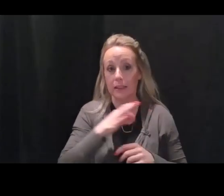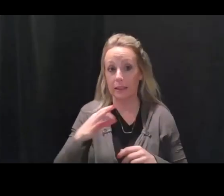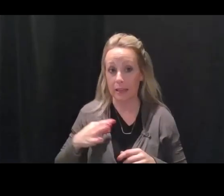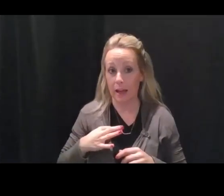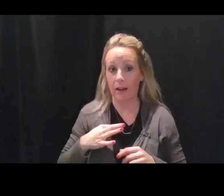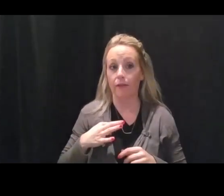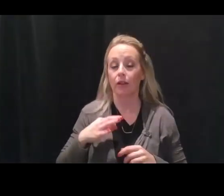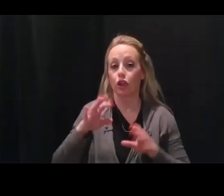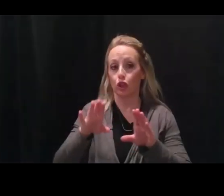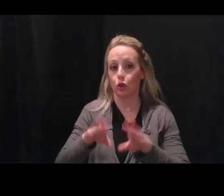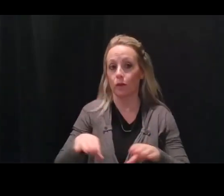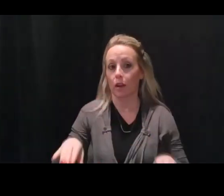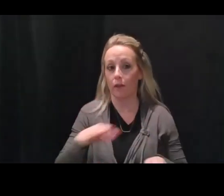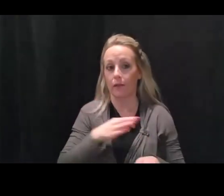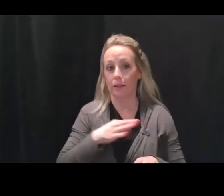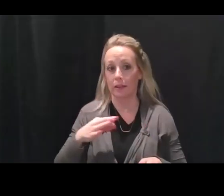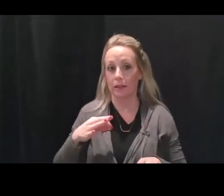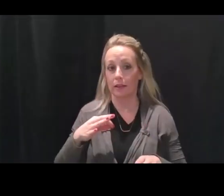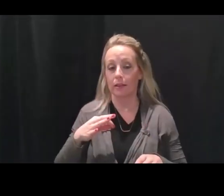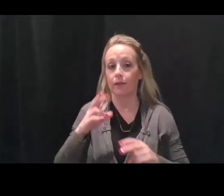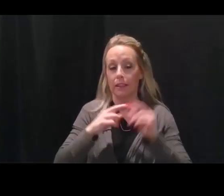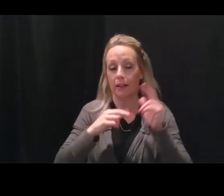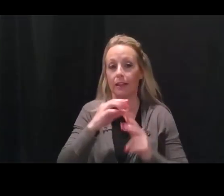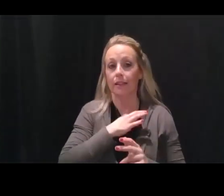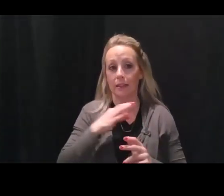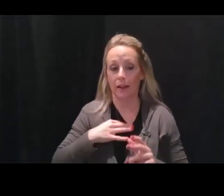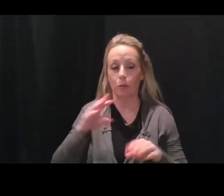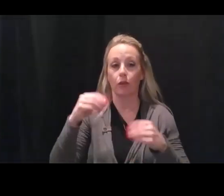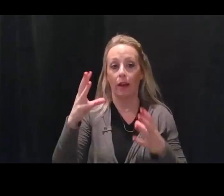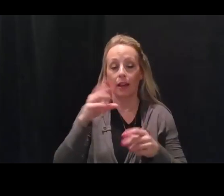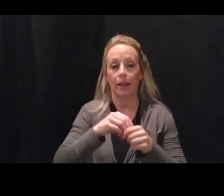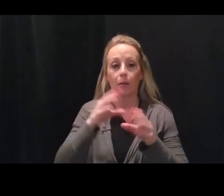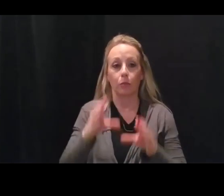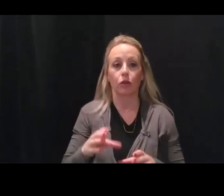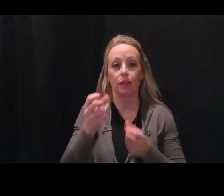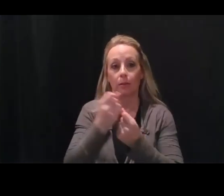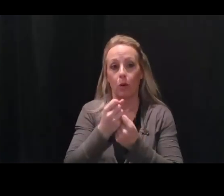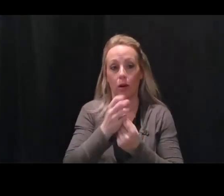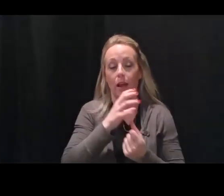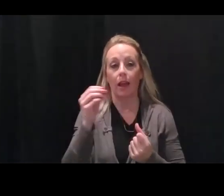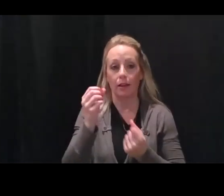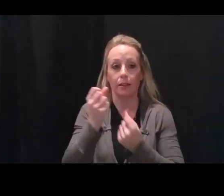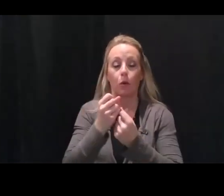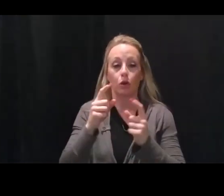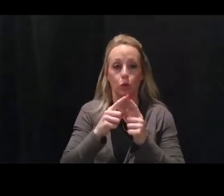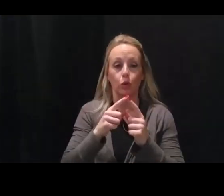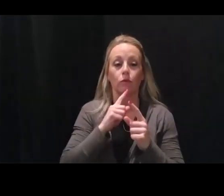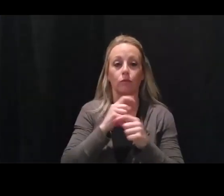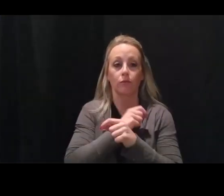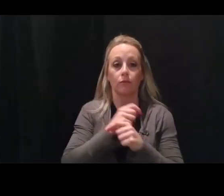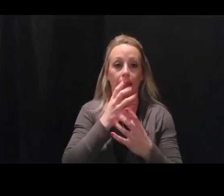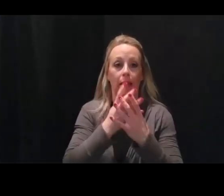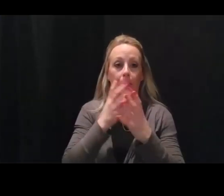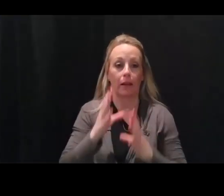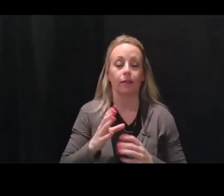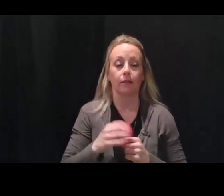juvenile facility staff, workers providing in-person support to those and support to inmates. U.S. Postal